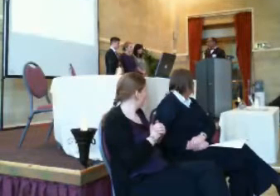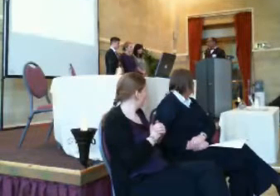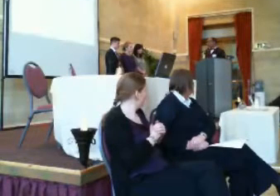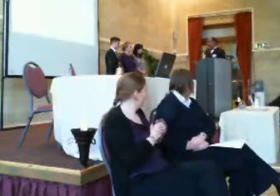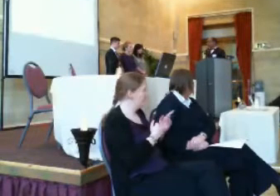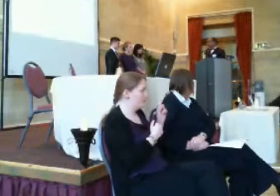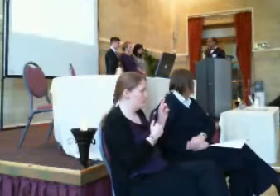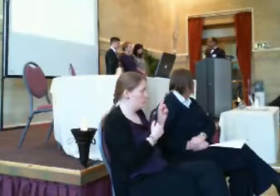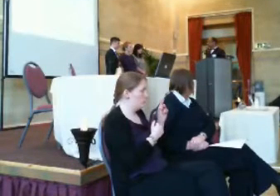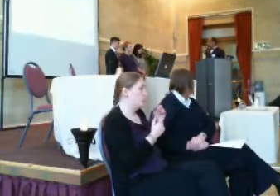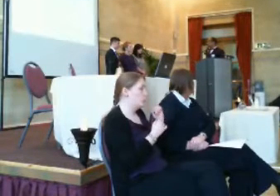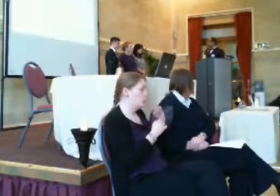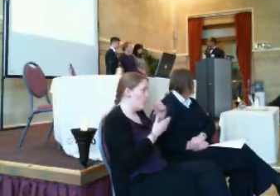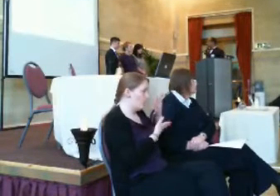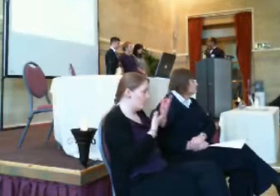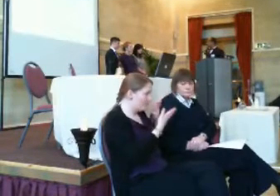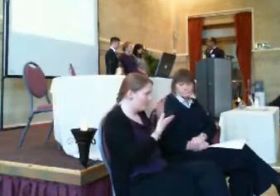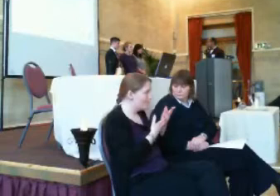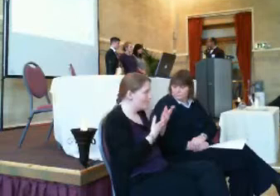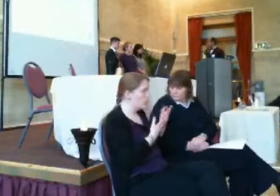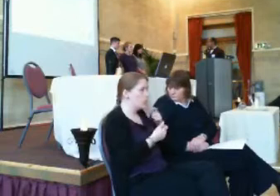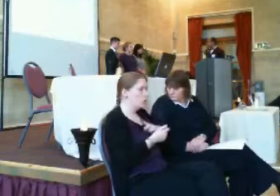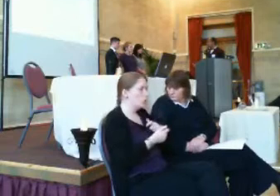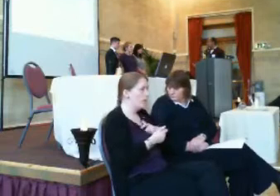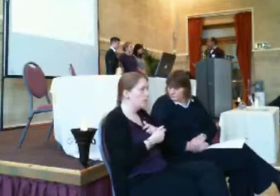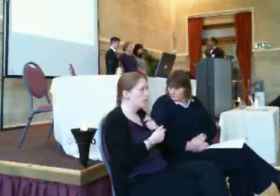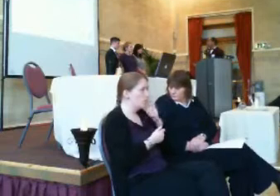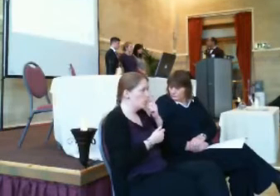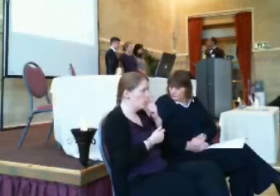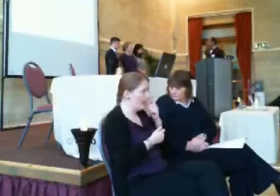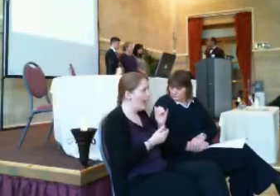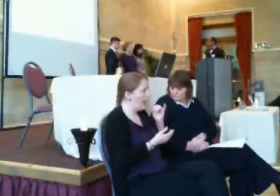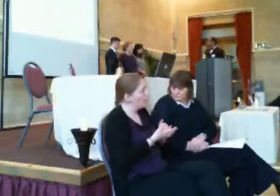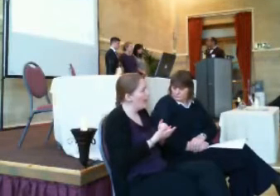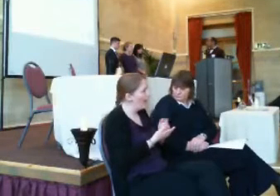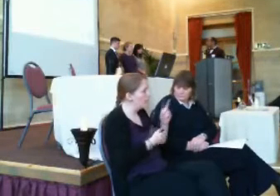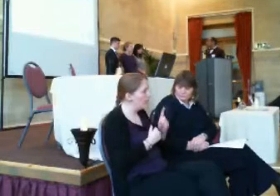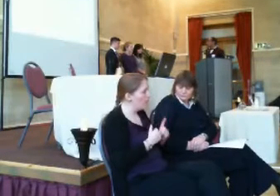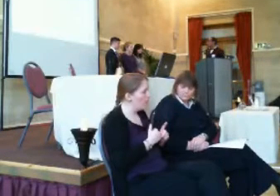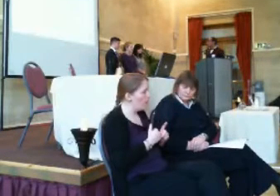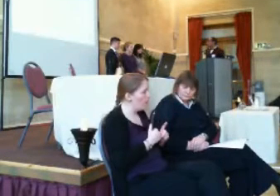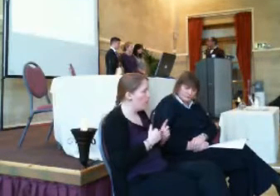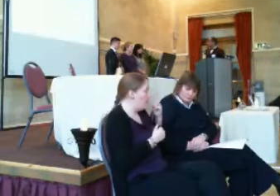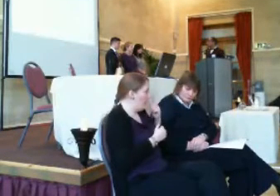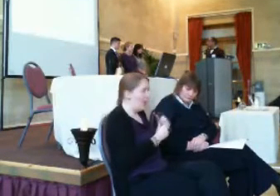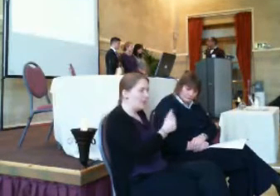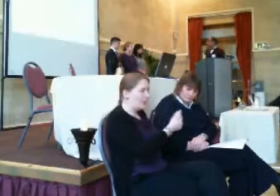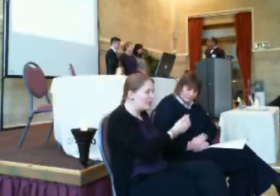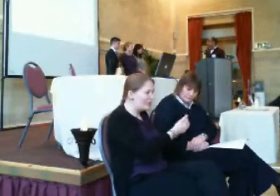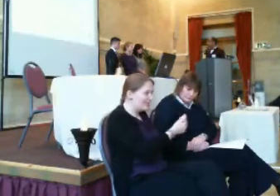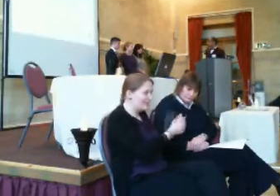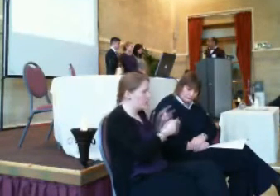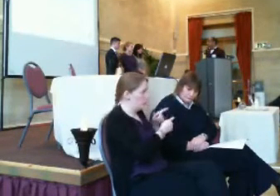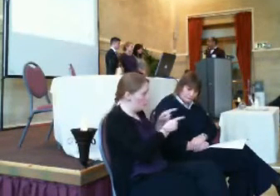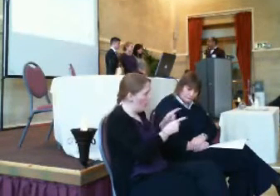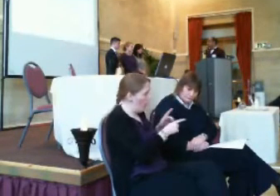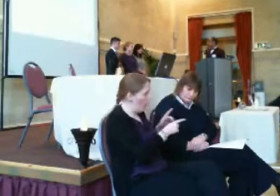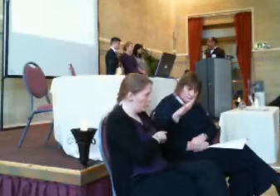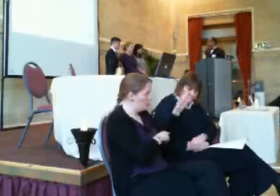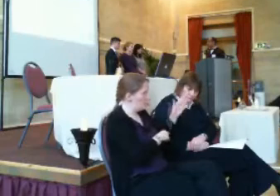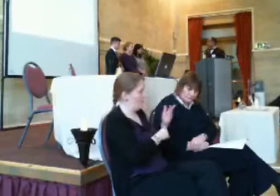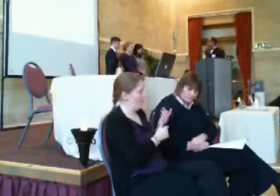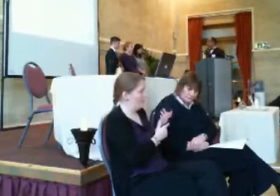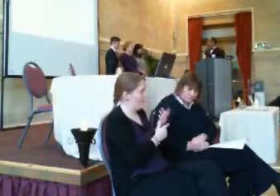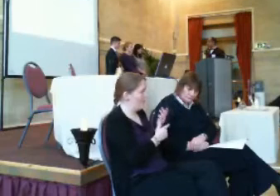human beings can be bad people. We also are intentionally good. You are the future, so please continue to spread that word as